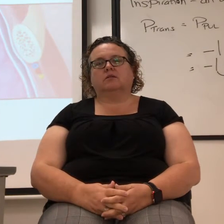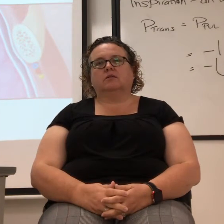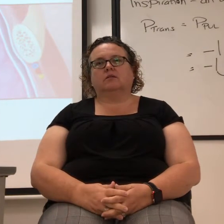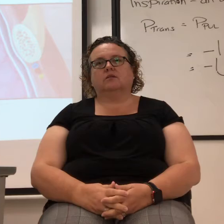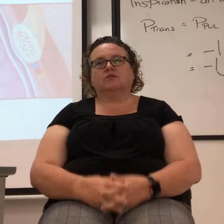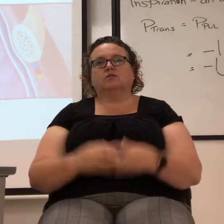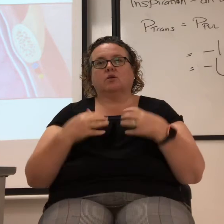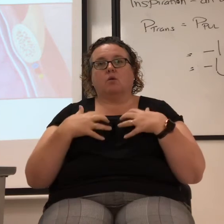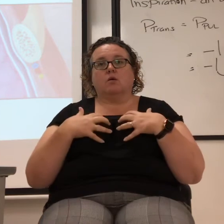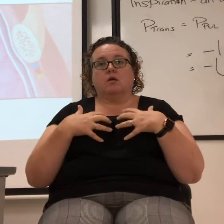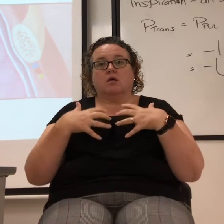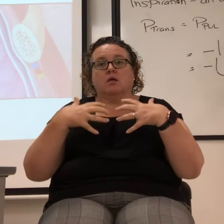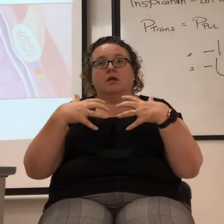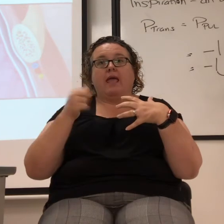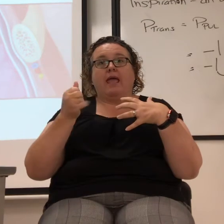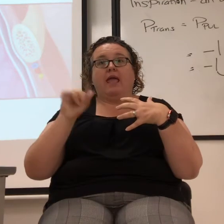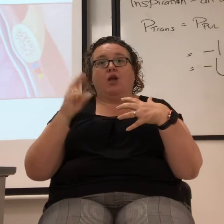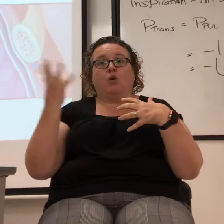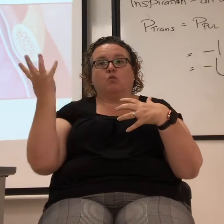Air rushes in.